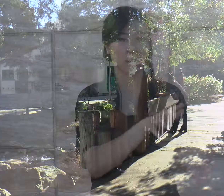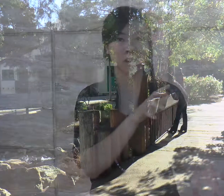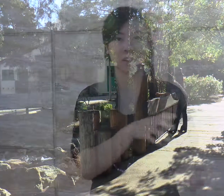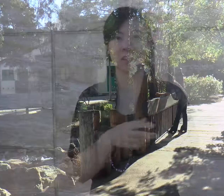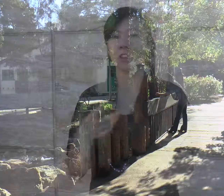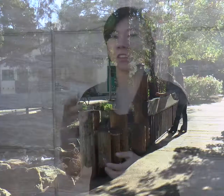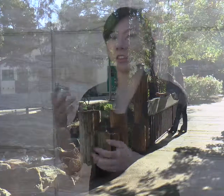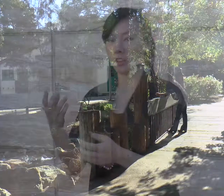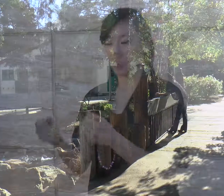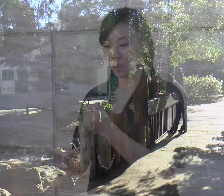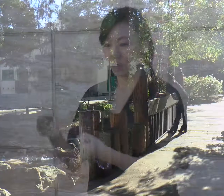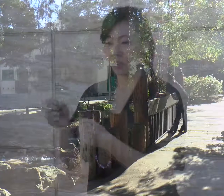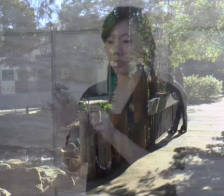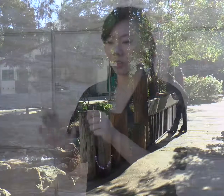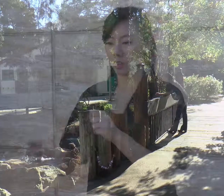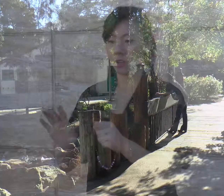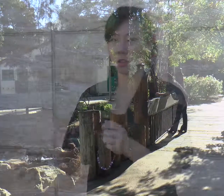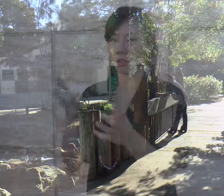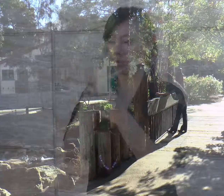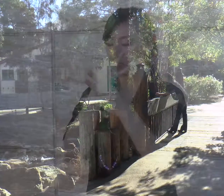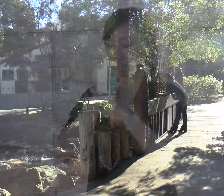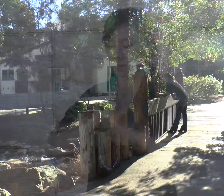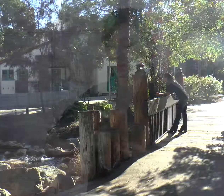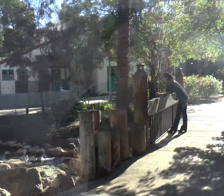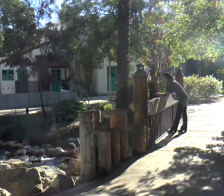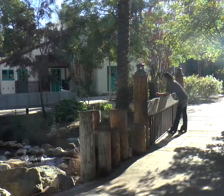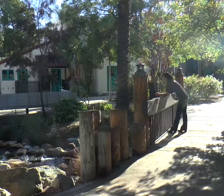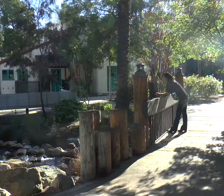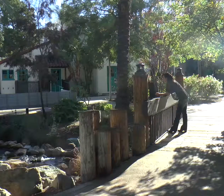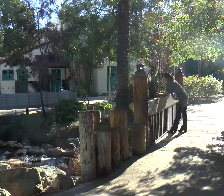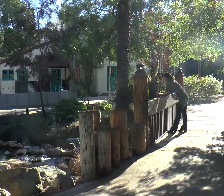cars honking are not existent.